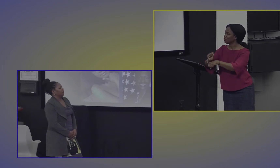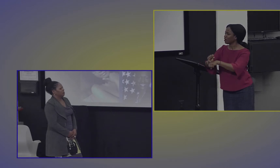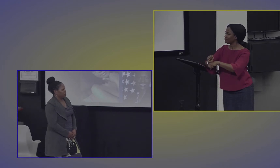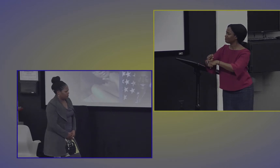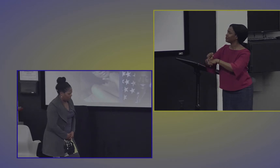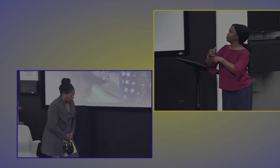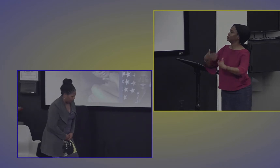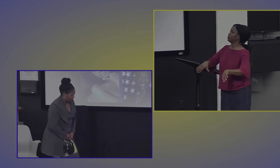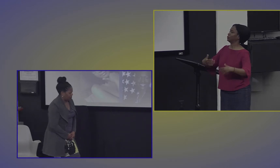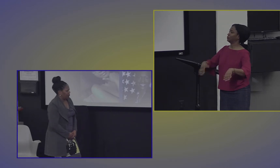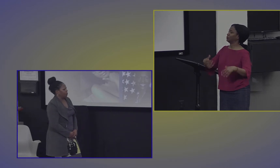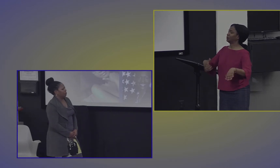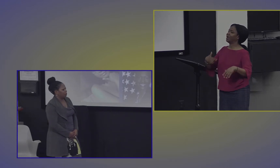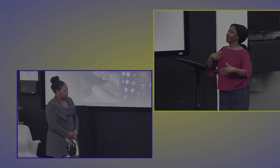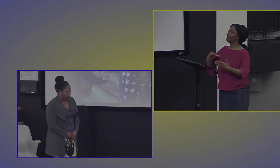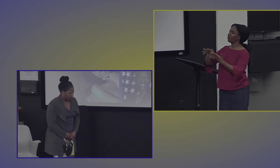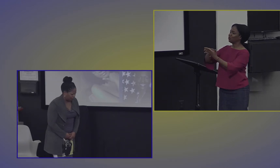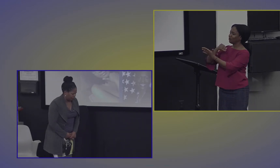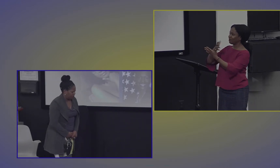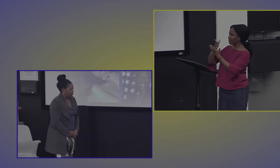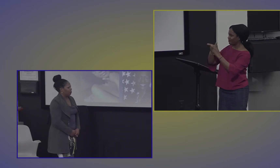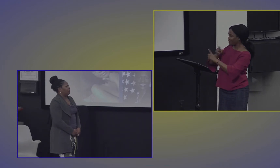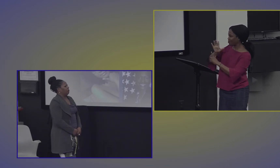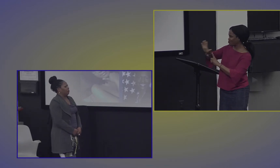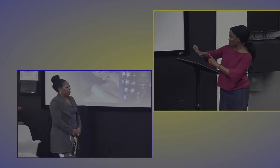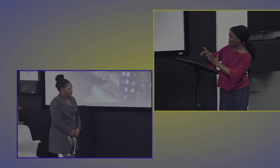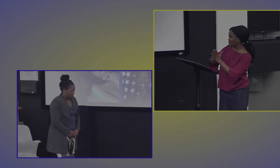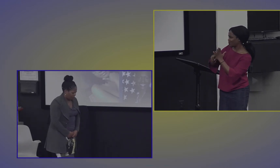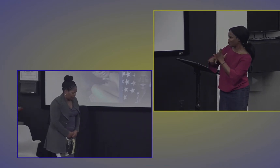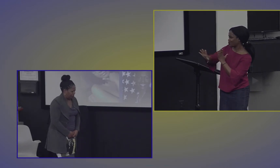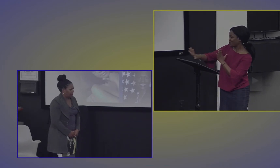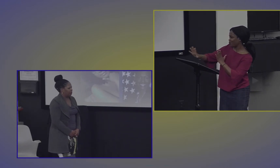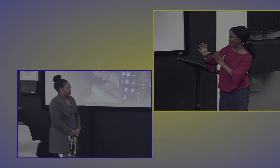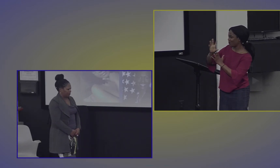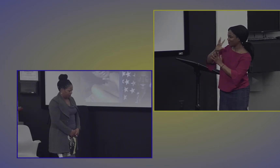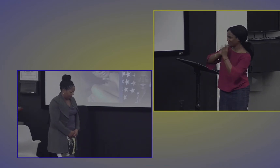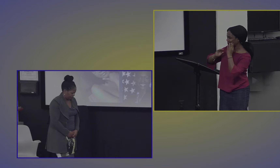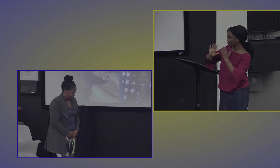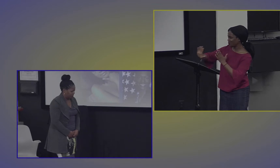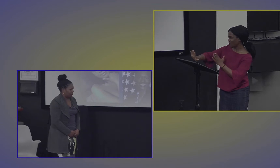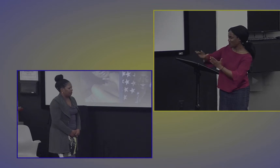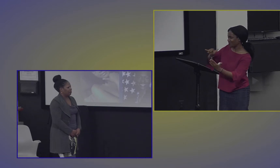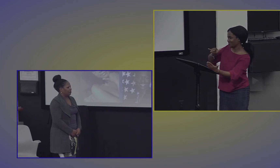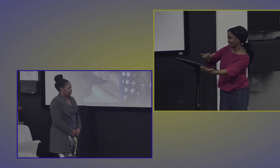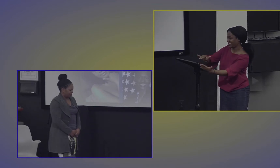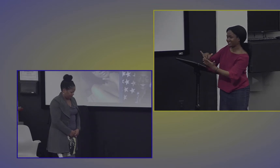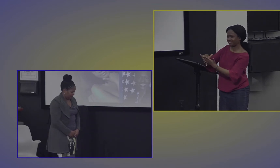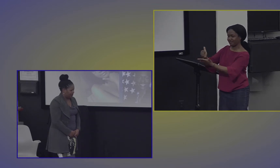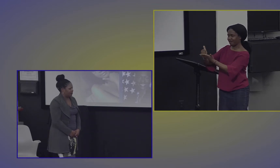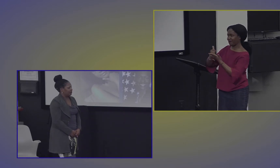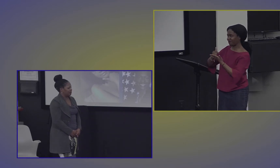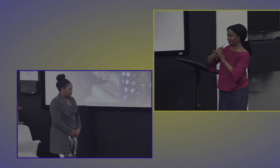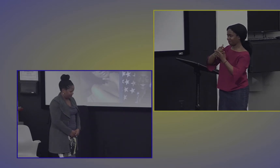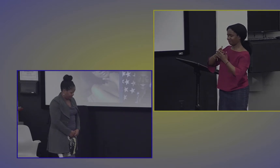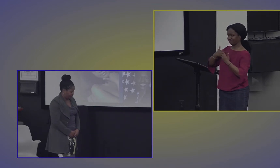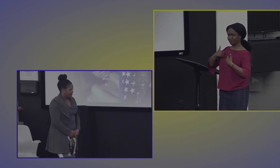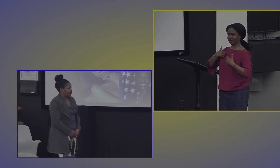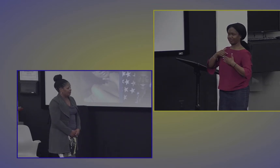just found our name on the RID list and are asking us to fill a job. So I've learned so much from your research, experience, and